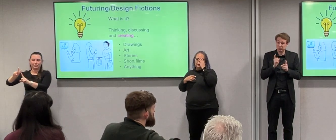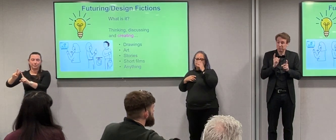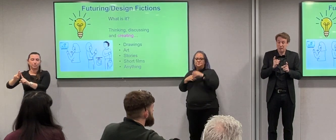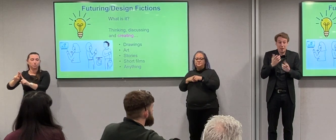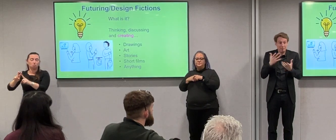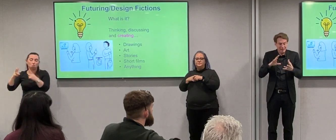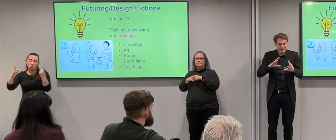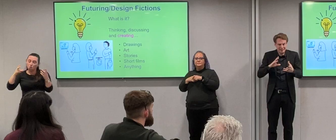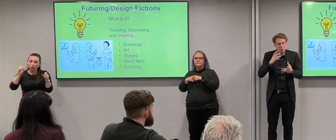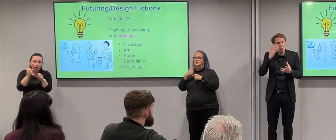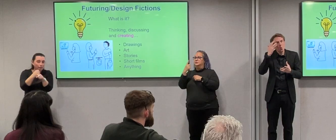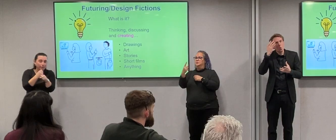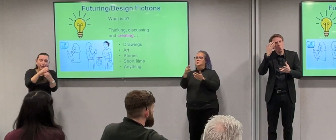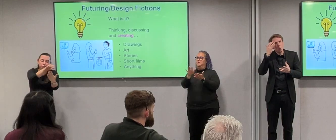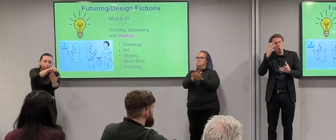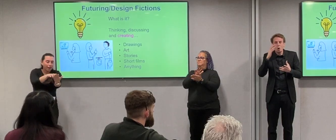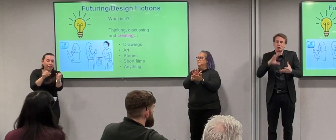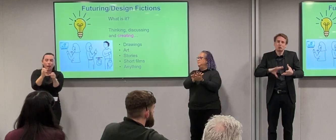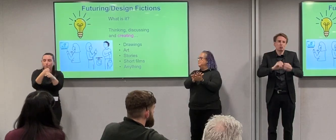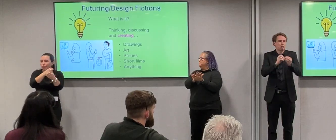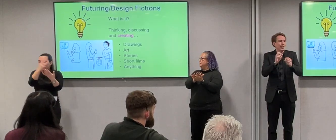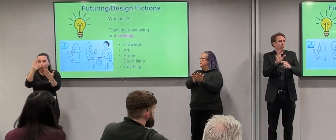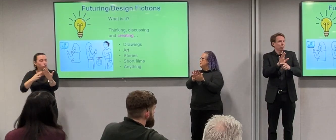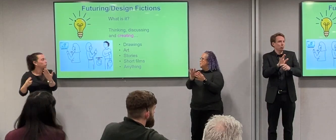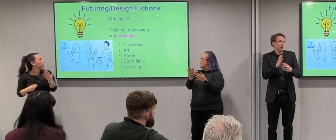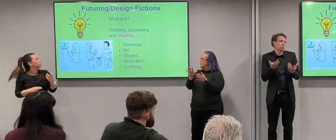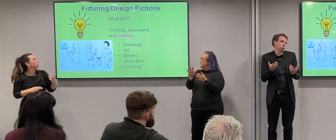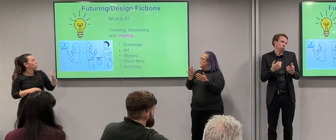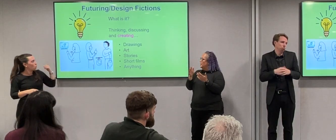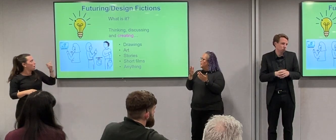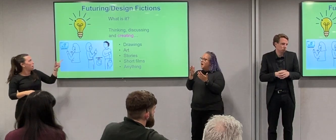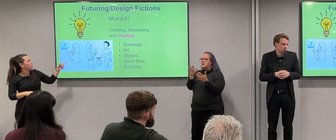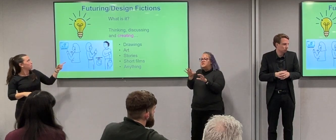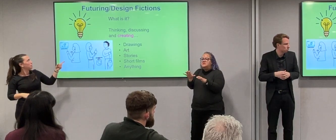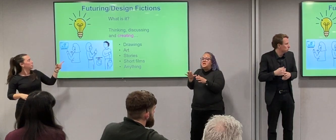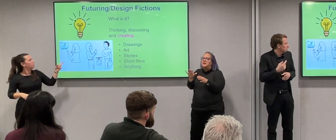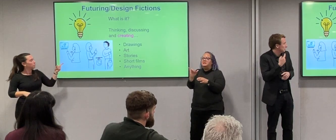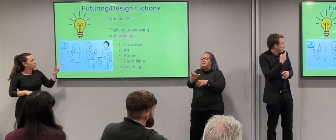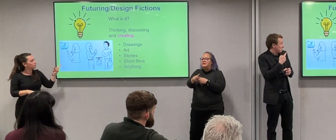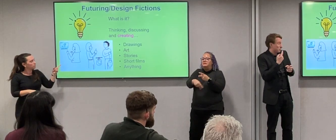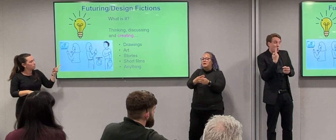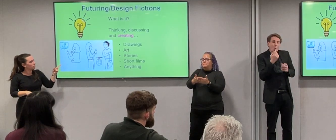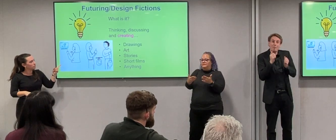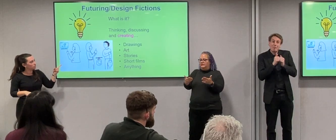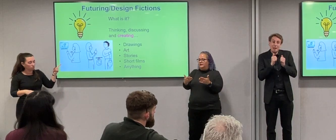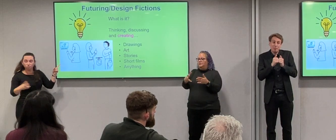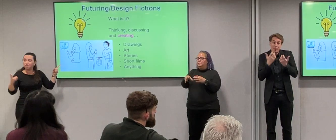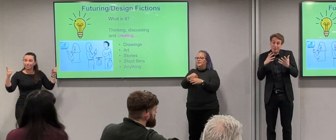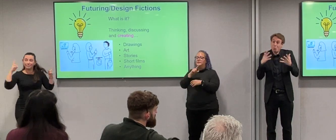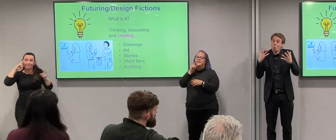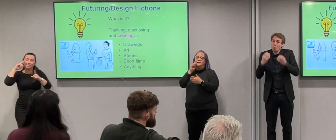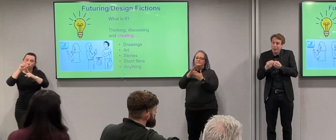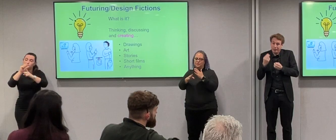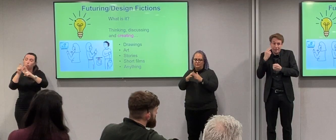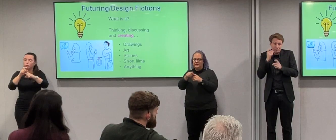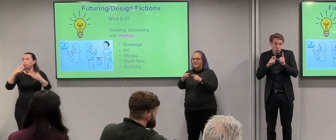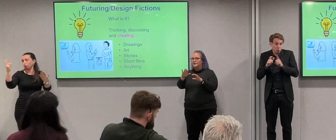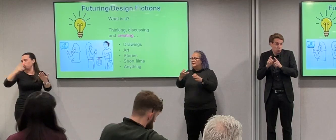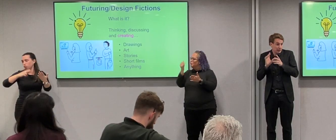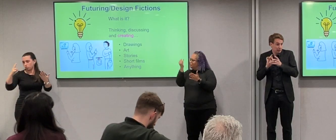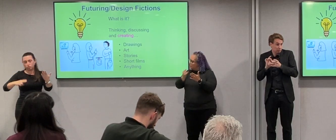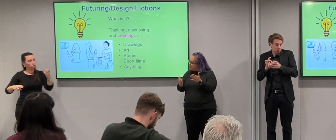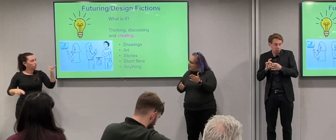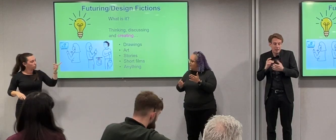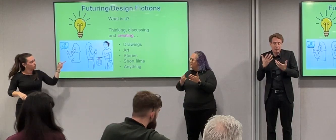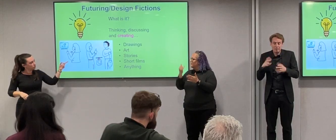In the one paper that has done something like this within the deaf community, they did drawings